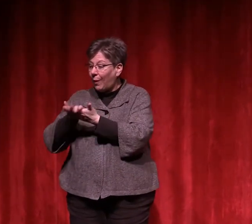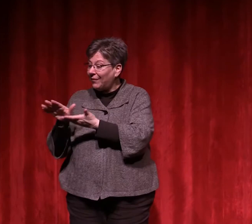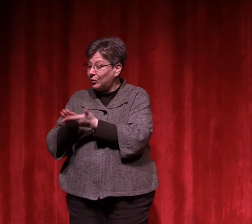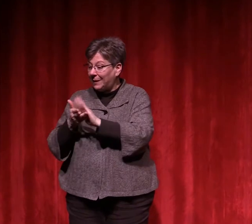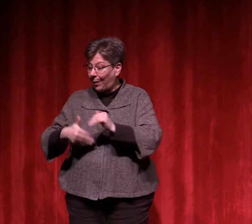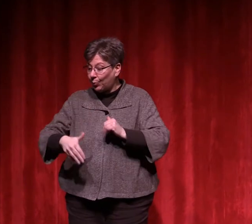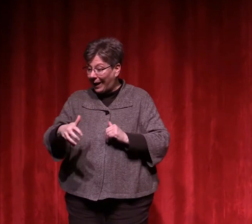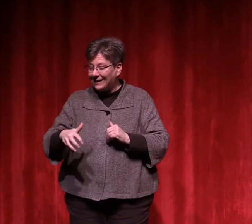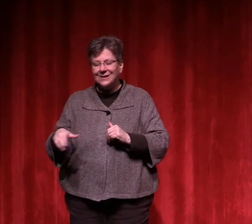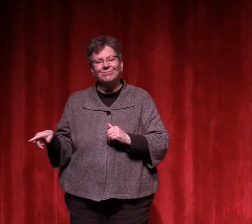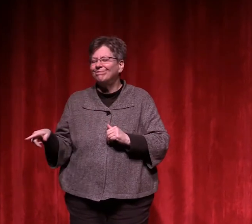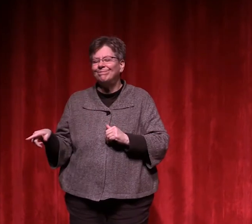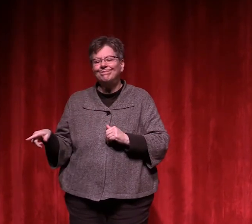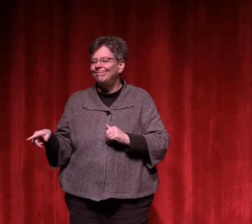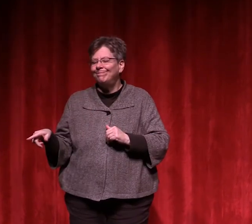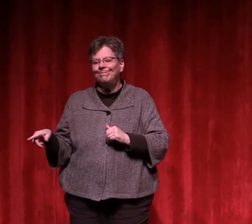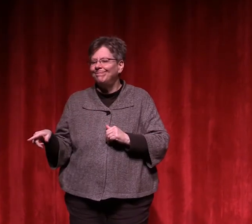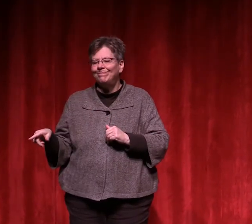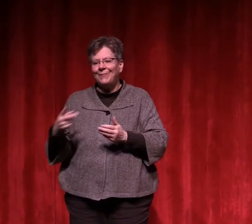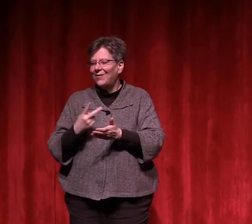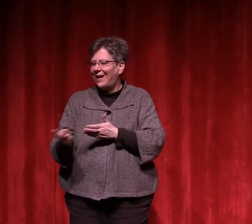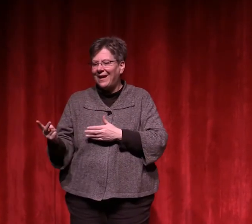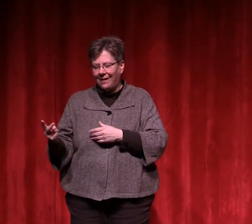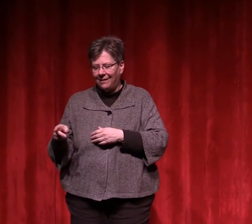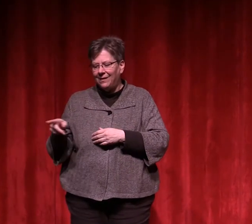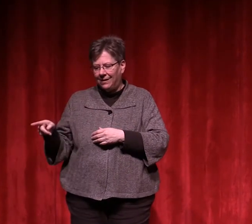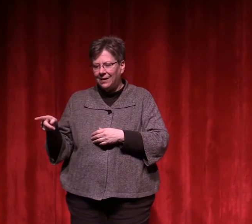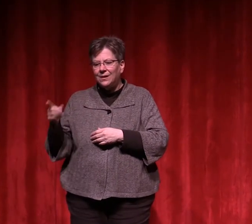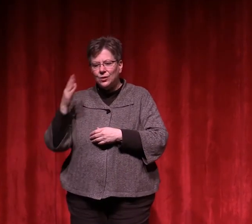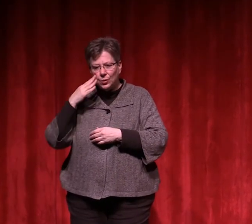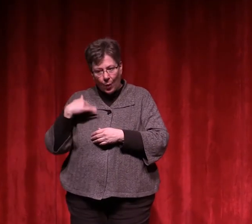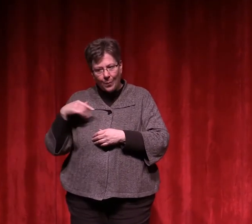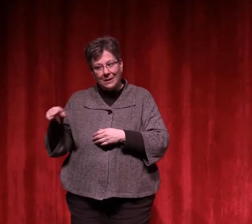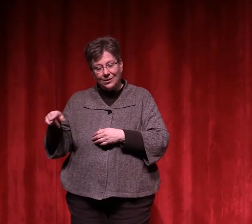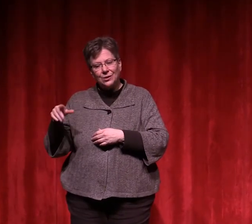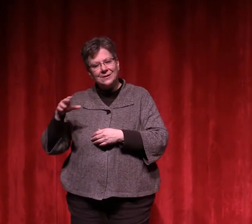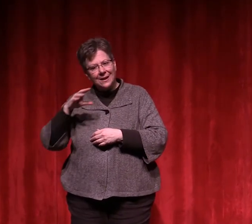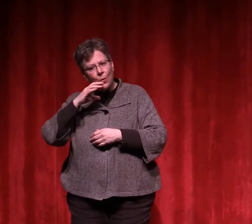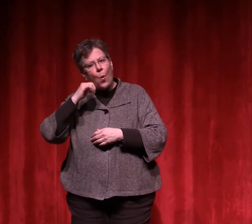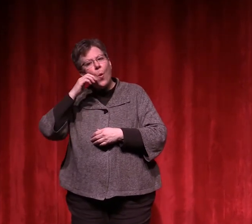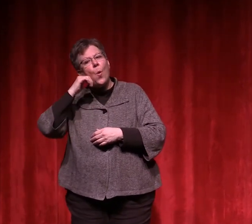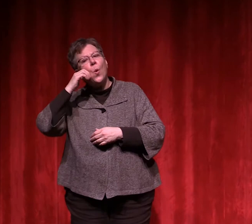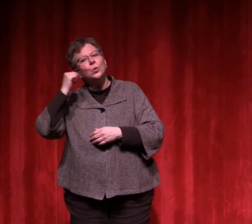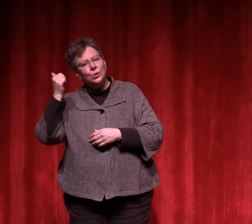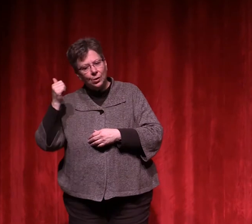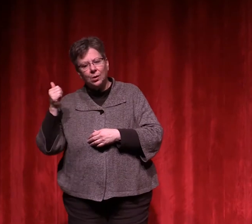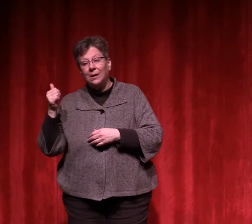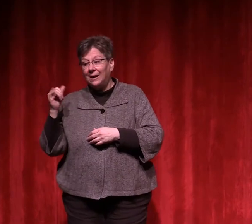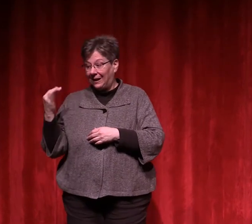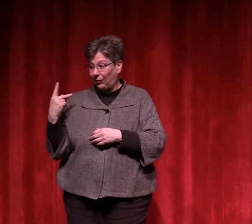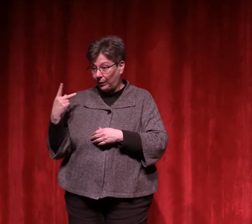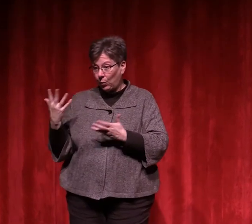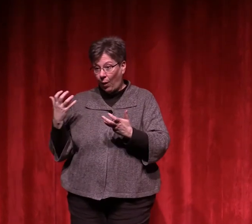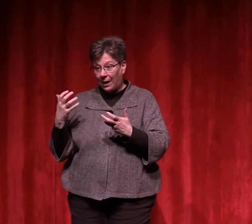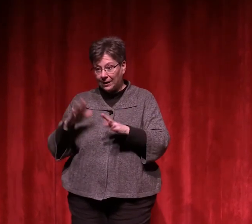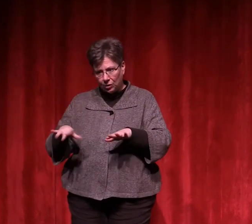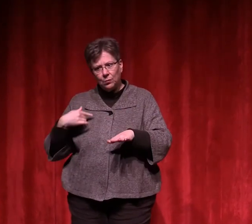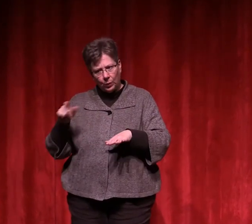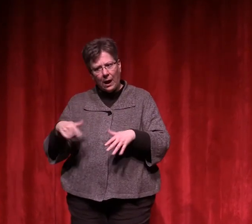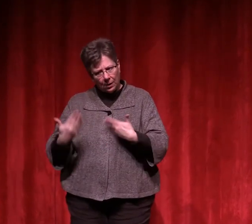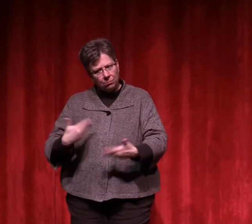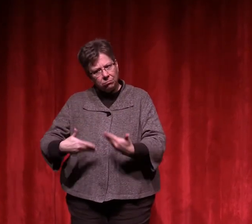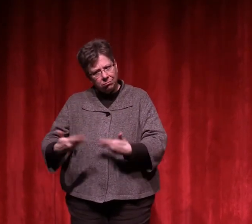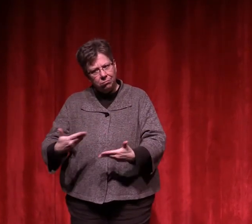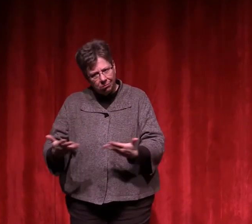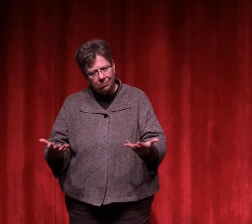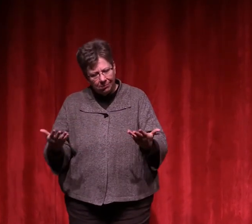everything. She had told me a couple of years earlier that her clock was running and that if we wanted to have children, we had to get at it.